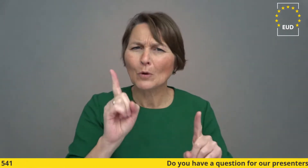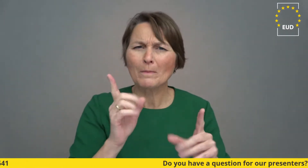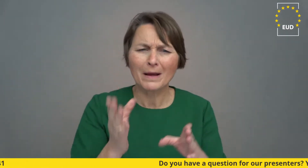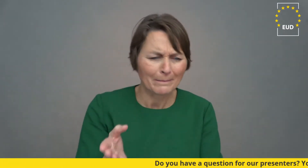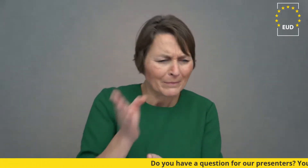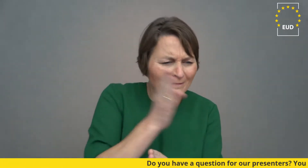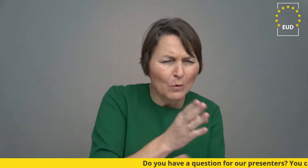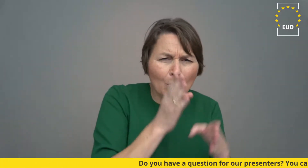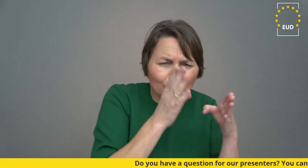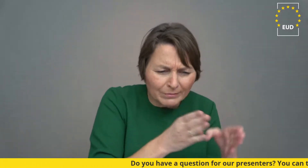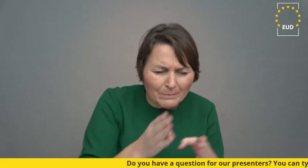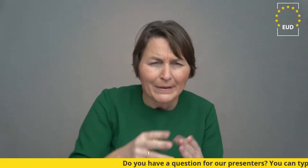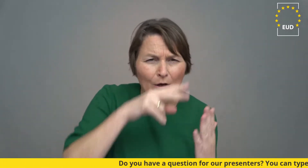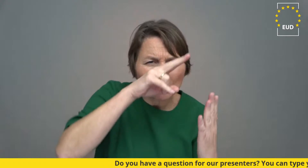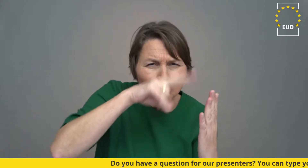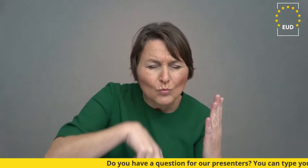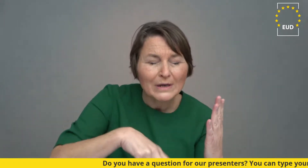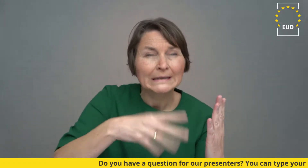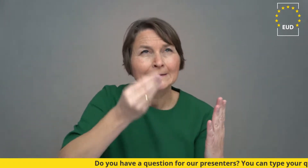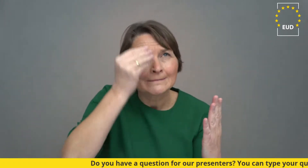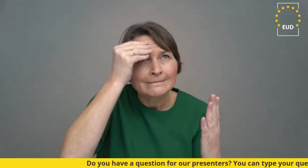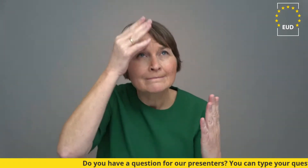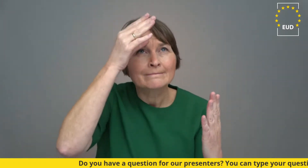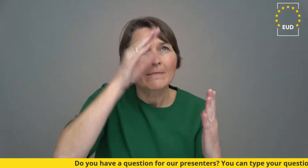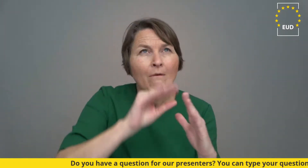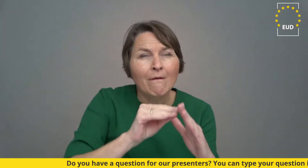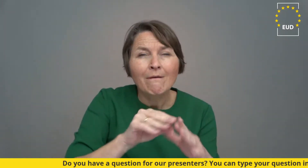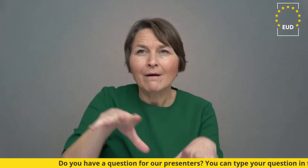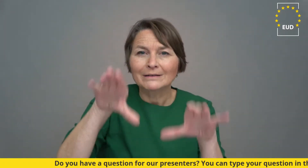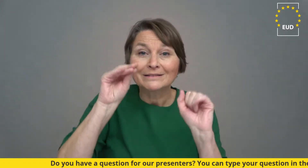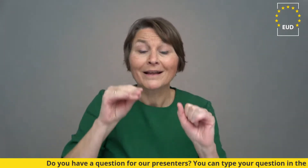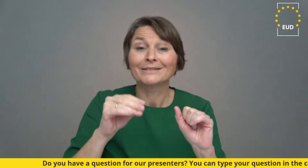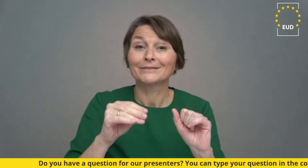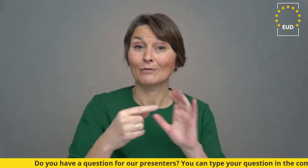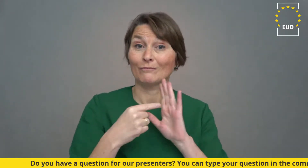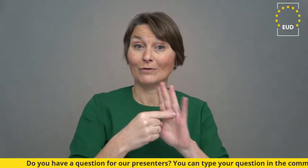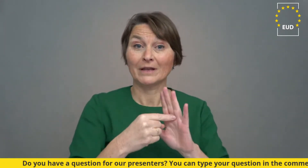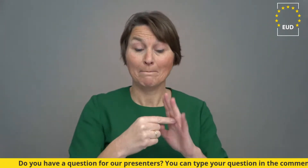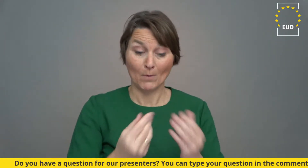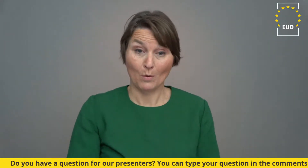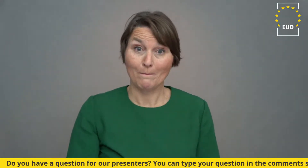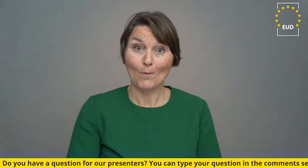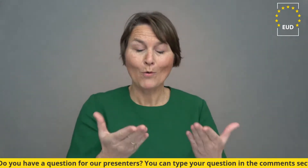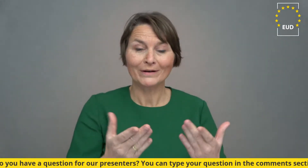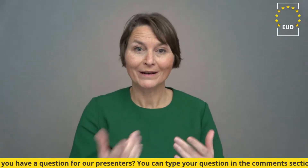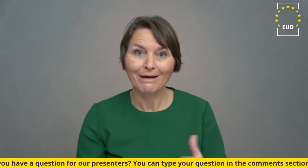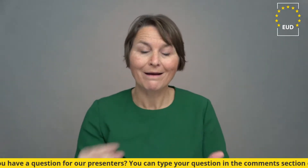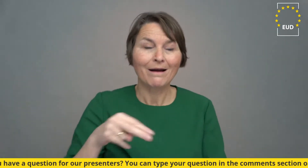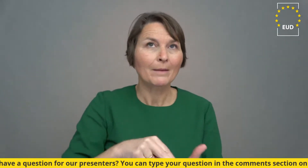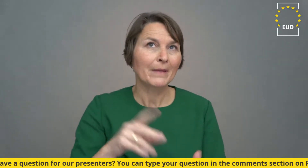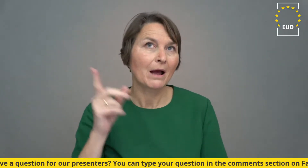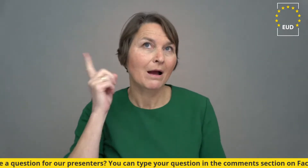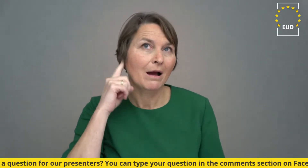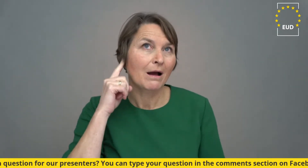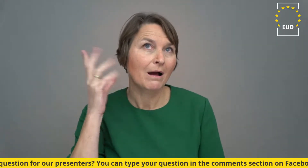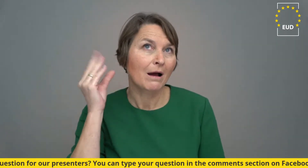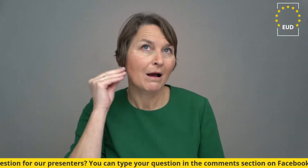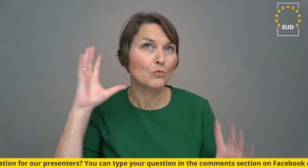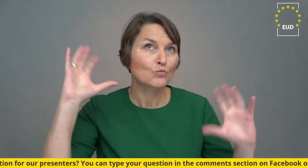Like Bojan Mod said, it's also very important to have preparation ahead of time. You cannot wake up